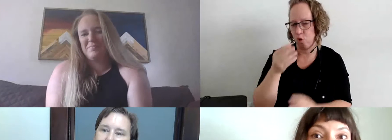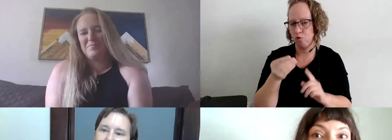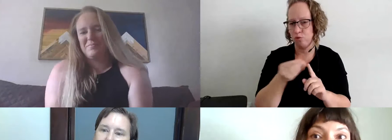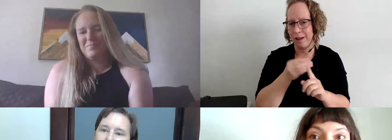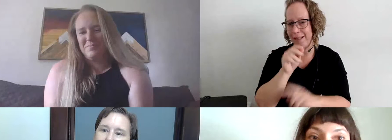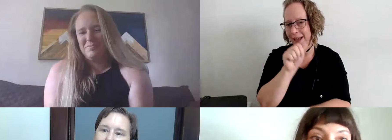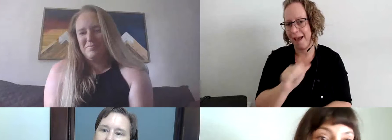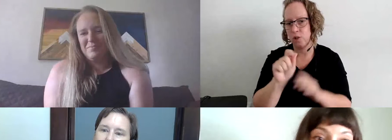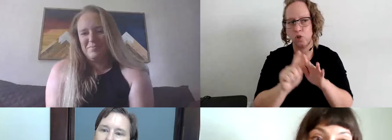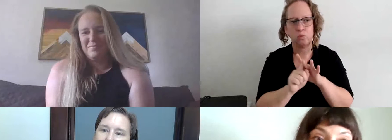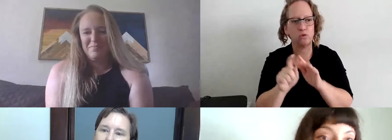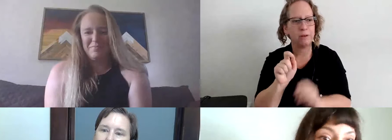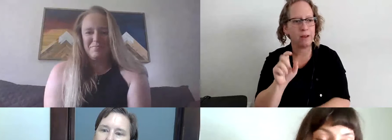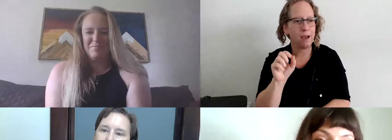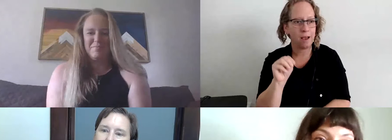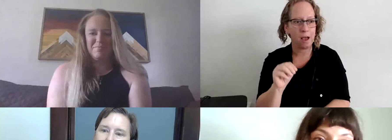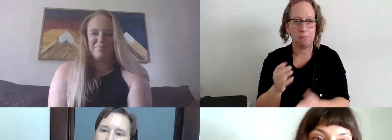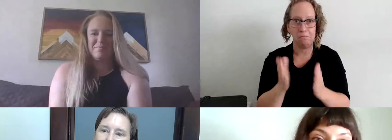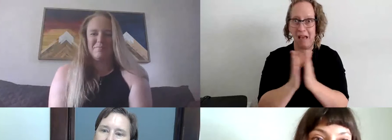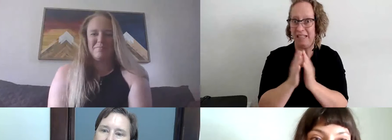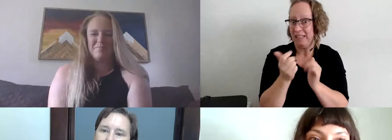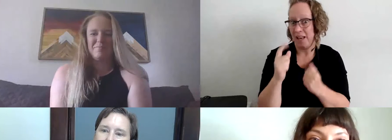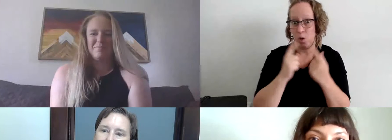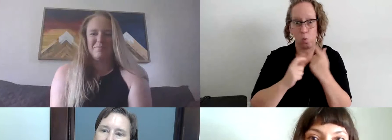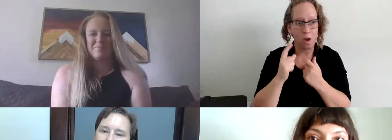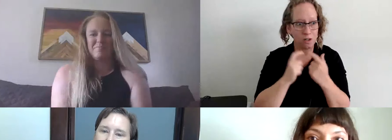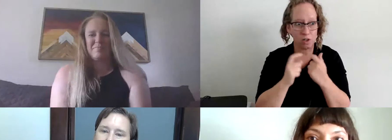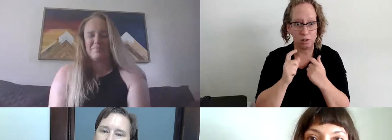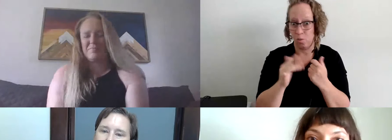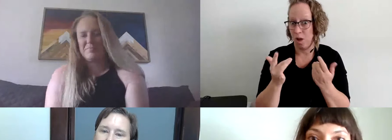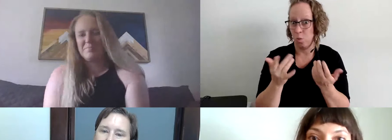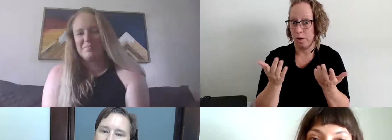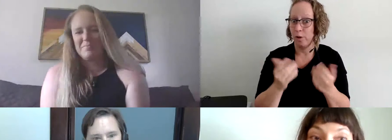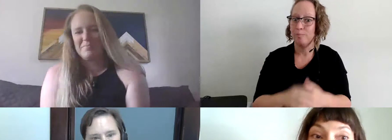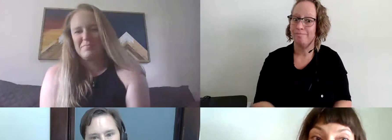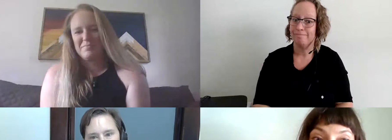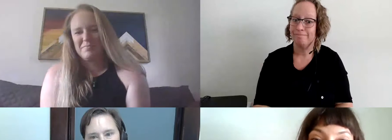federalrelay@sprint.com and ask us any question. That's what we're here for.